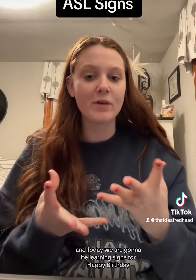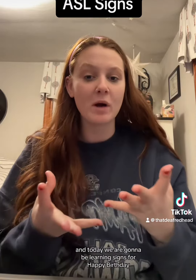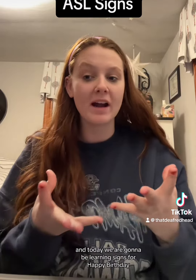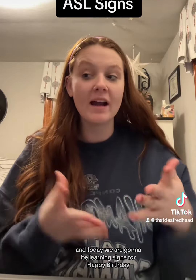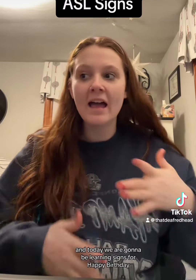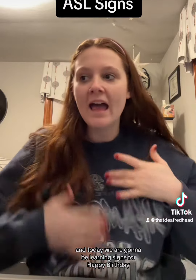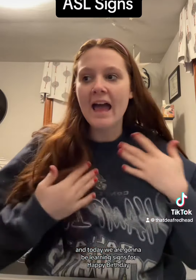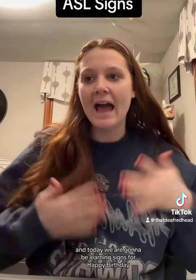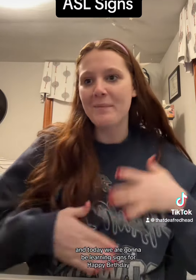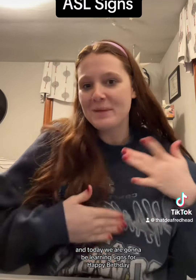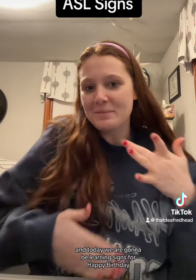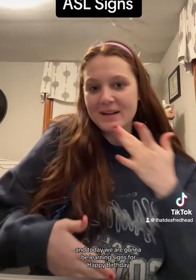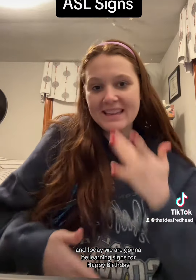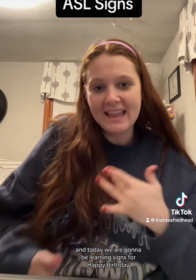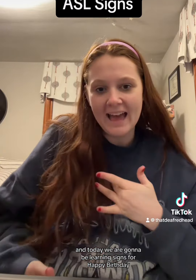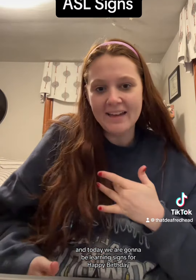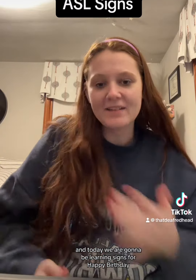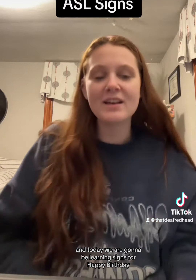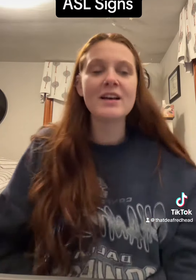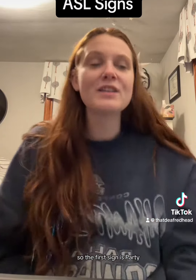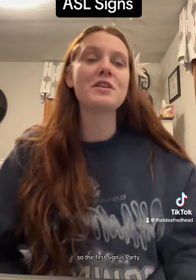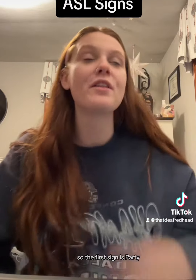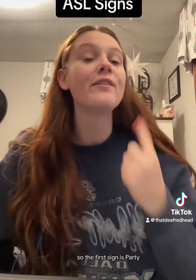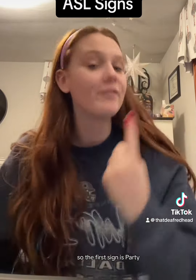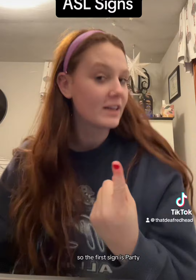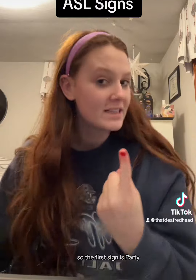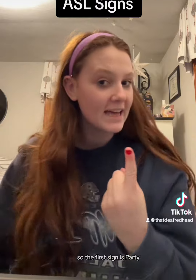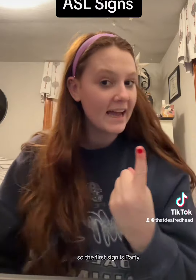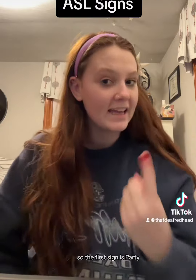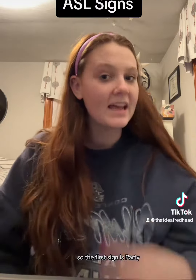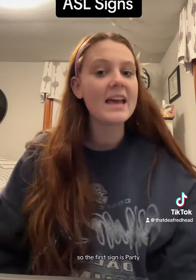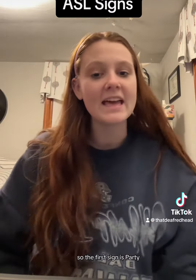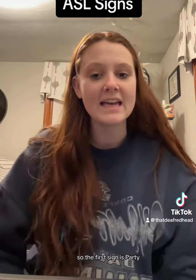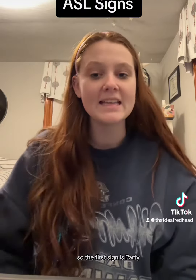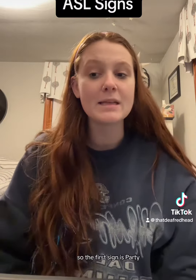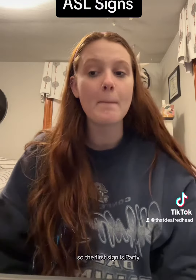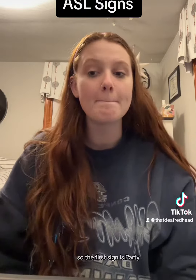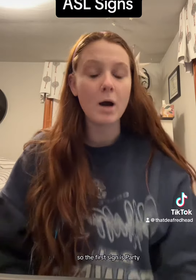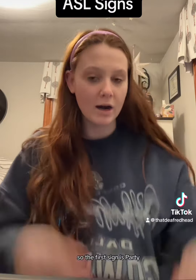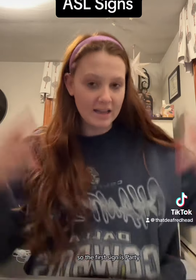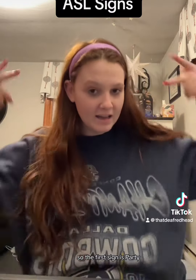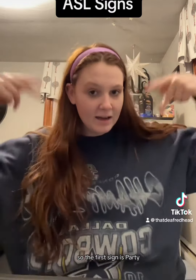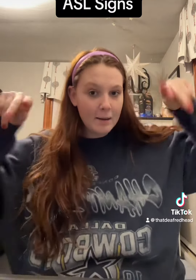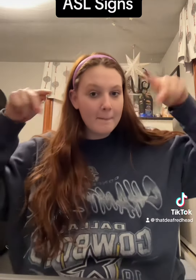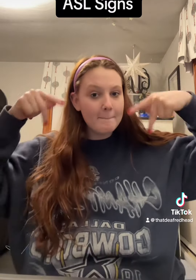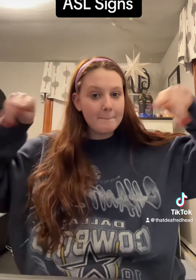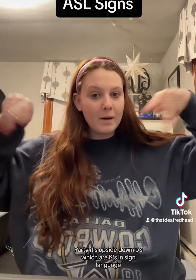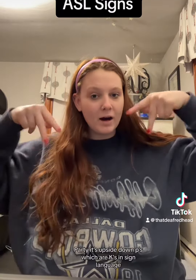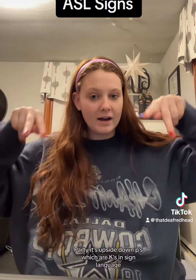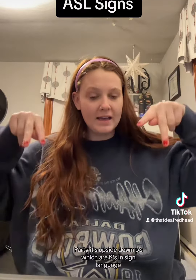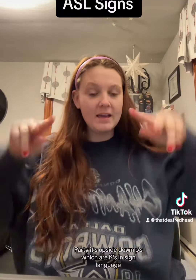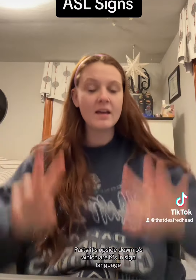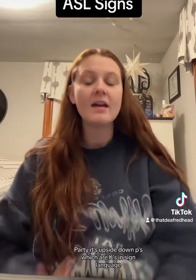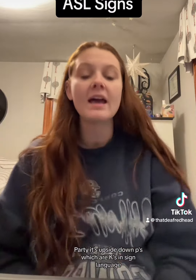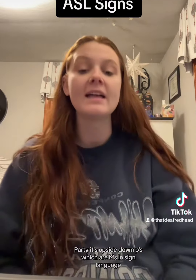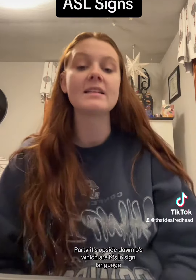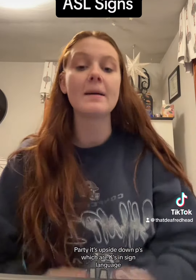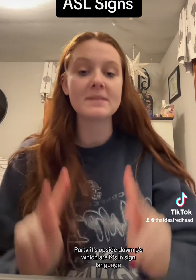for happy birthday. So the first sign is party. Party. It's upside